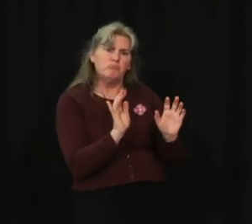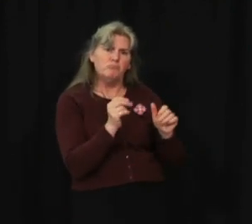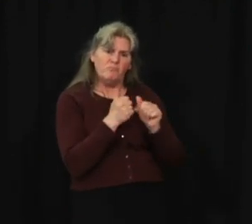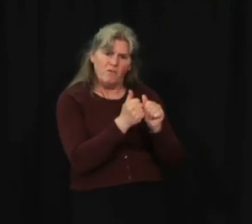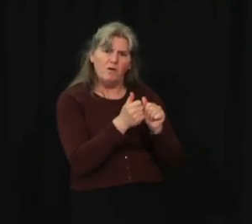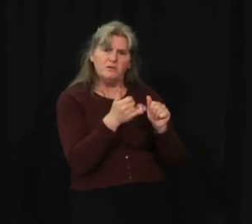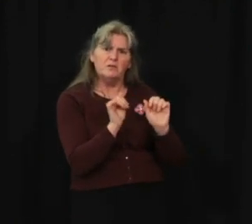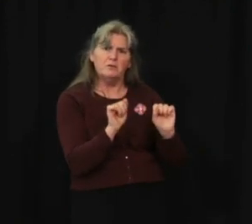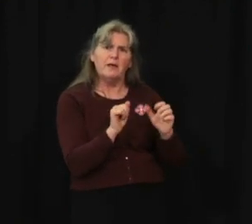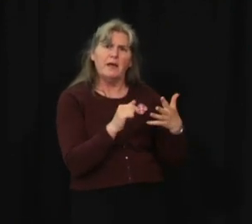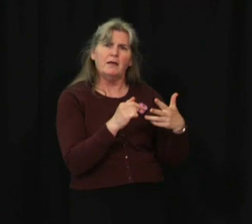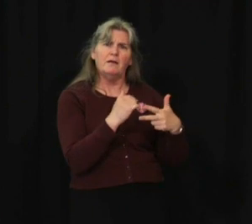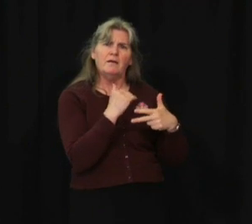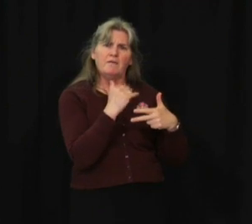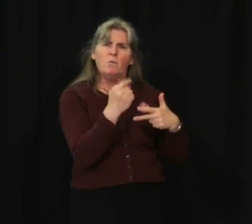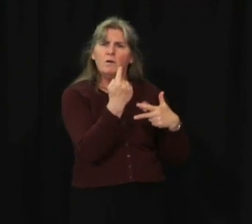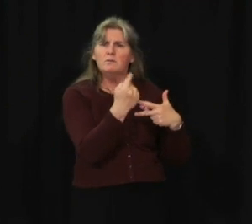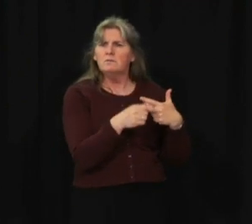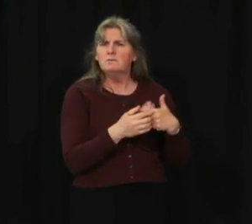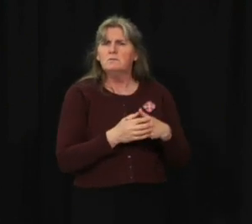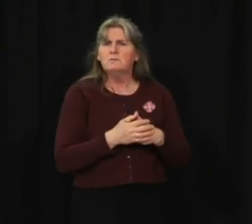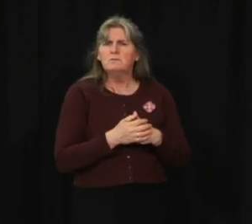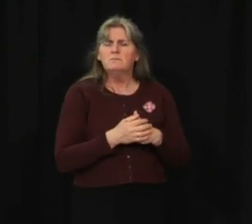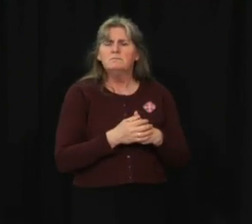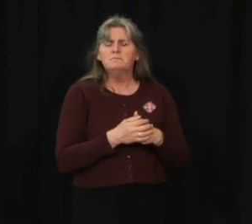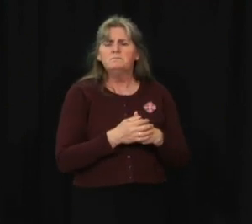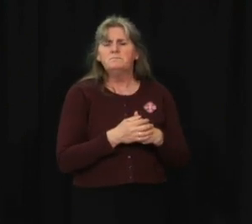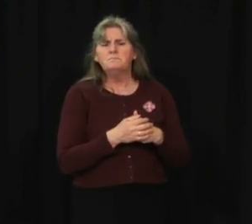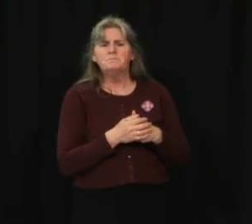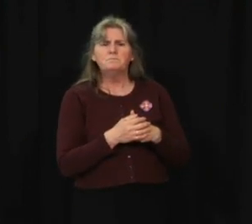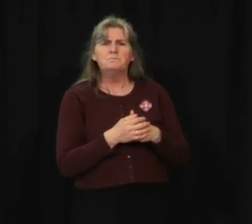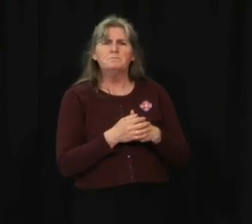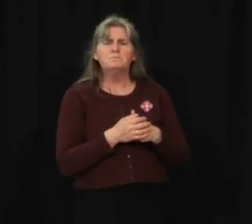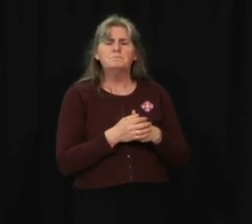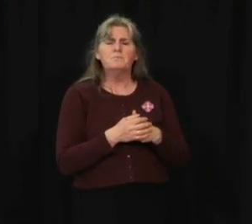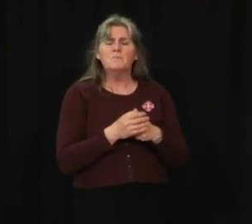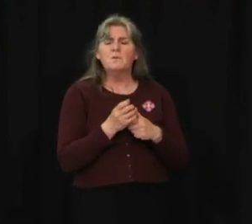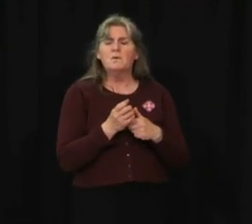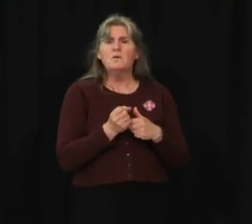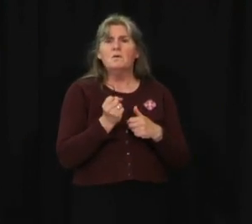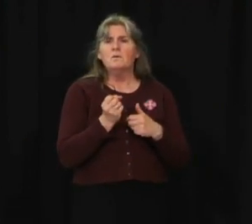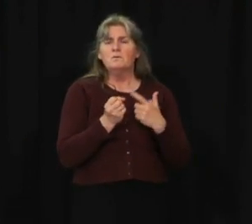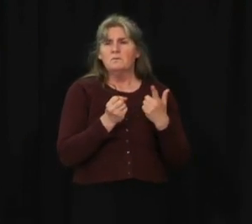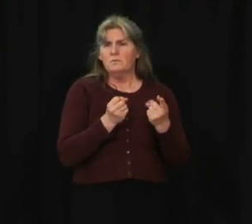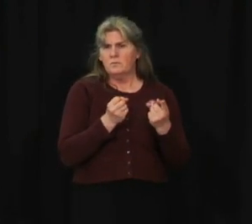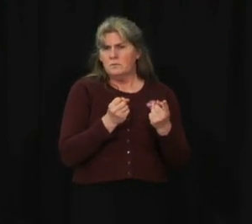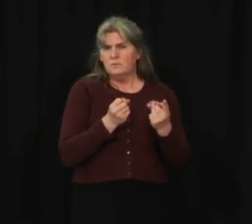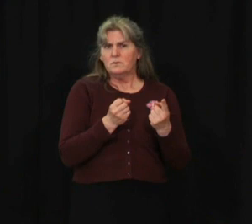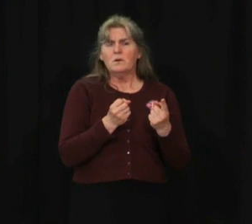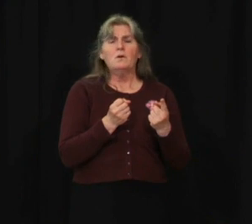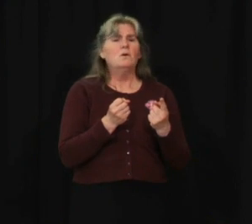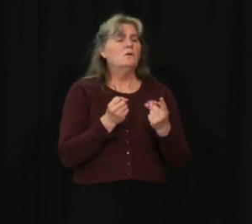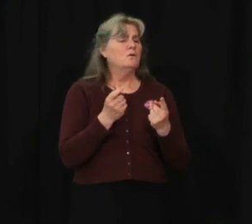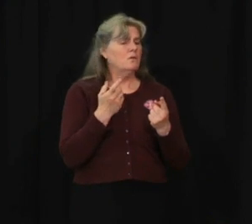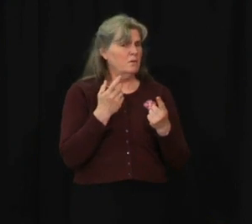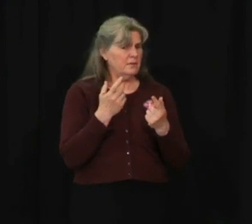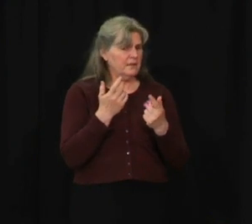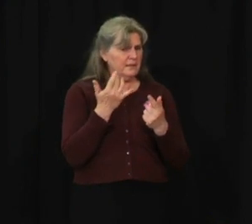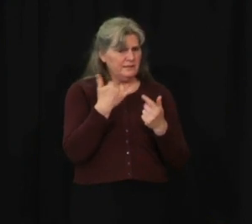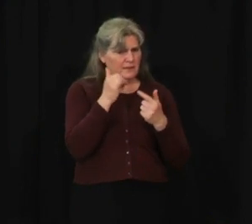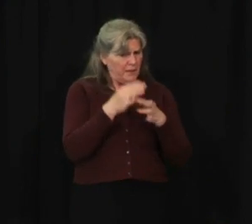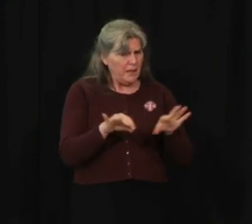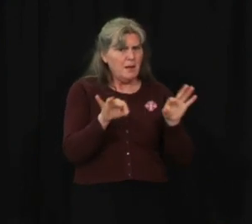of are things. Can we just take a little bit more time